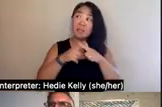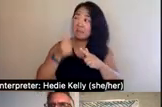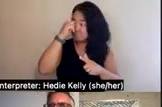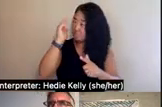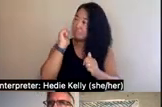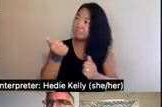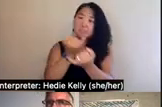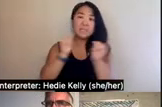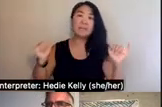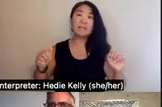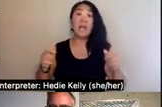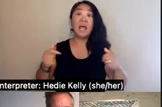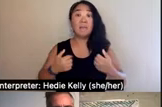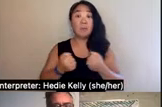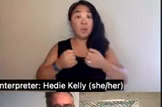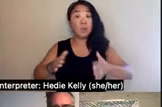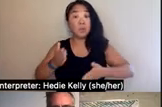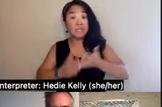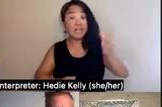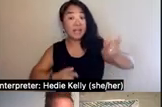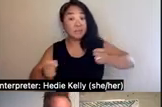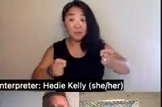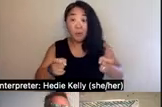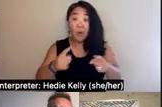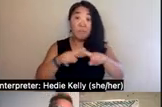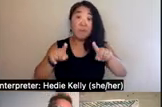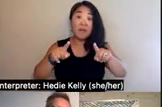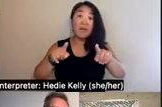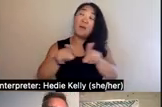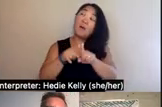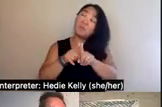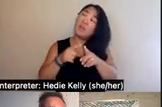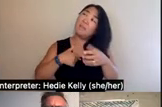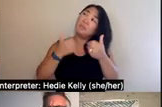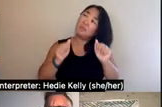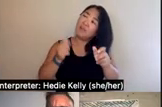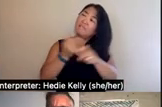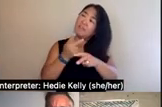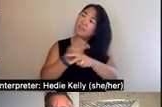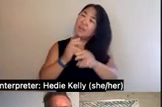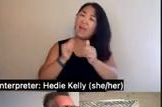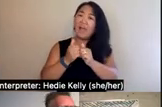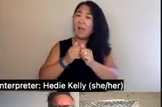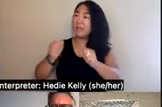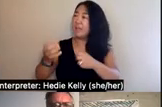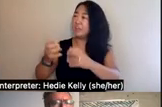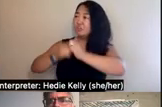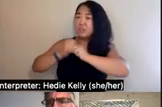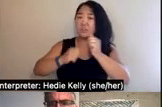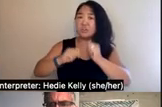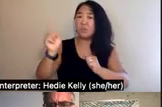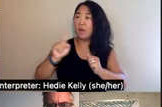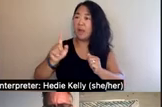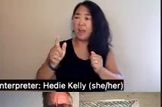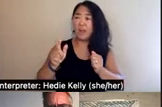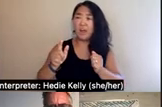losing a little bit of control about this of this project, which is a great thing to figure out where, how to invite people in, where, how to structure activities, but also where, how to just let people